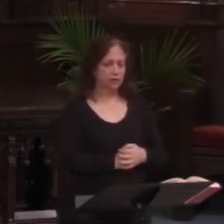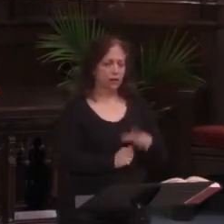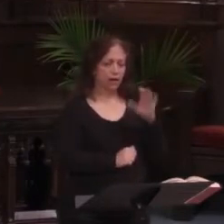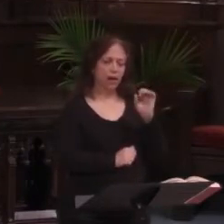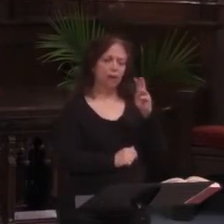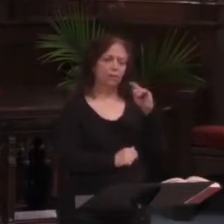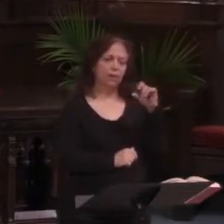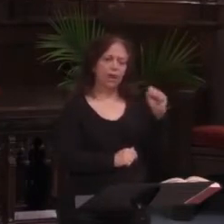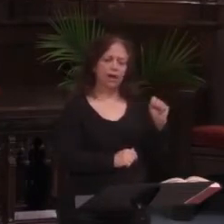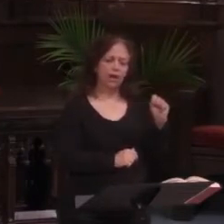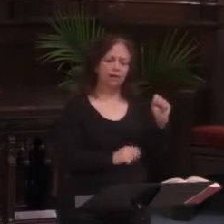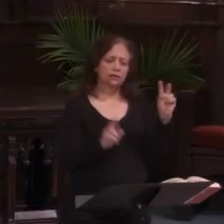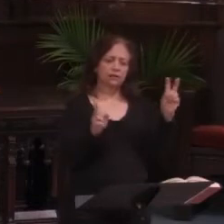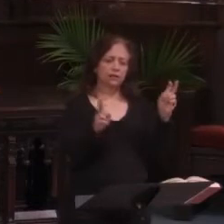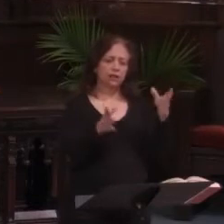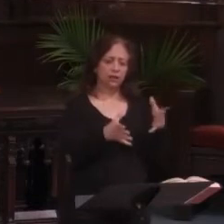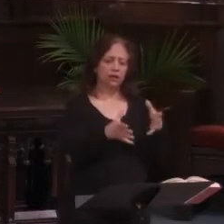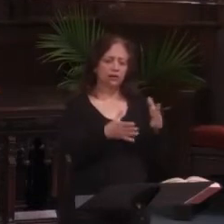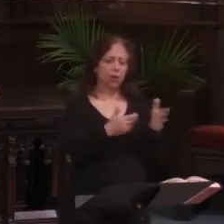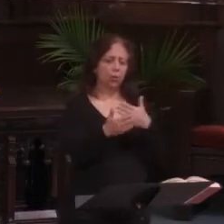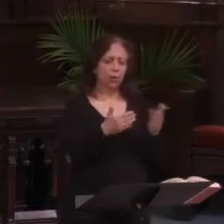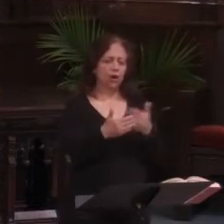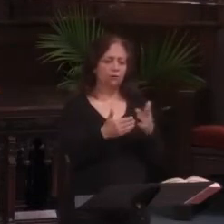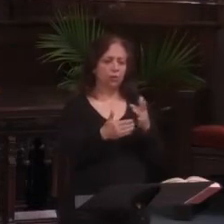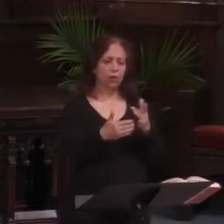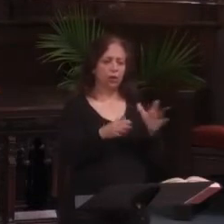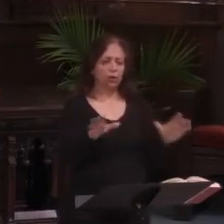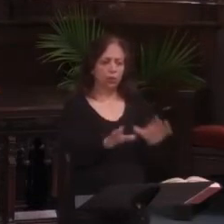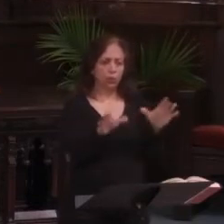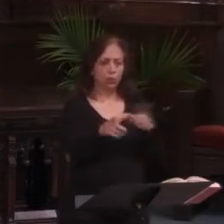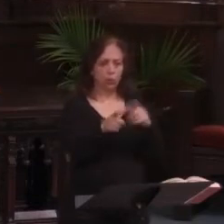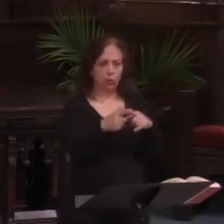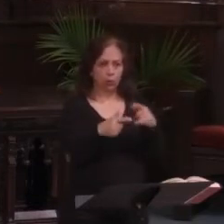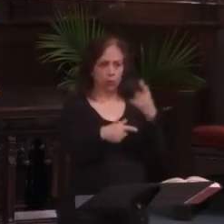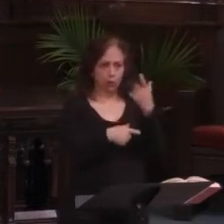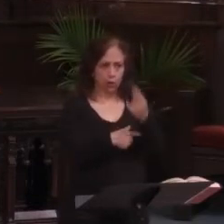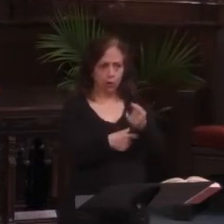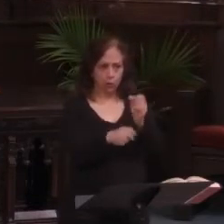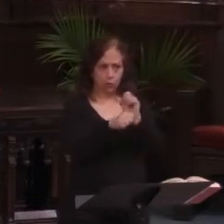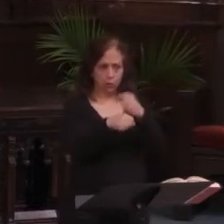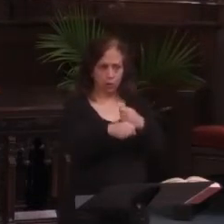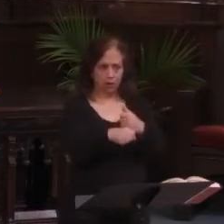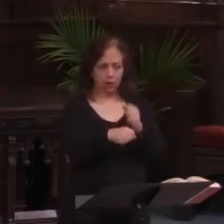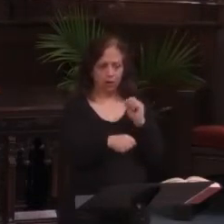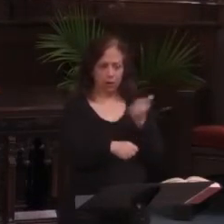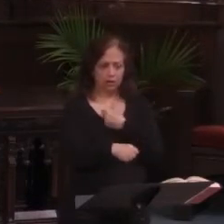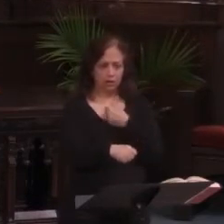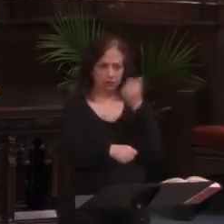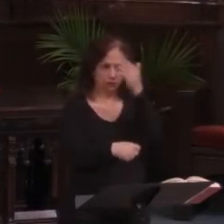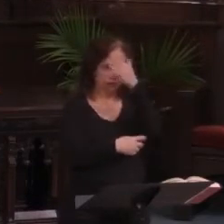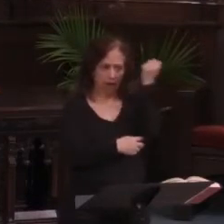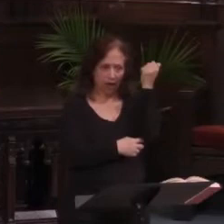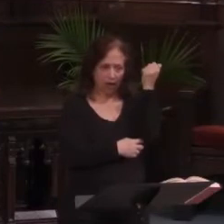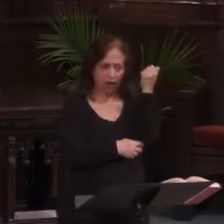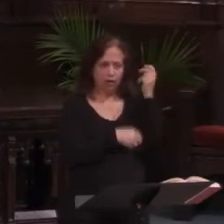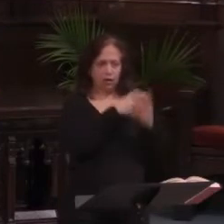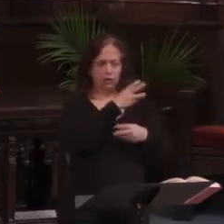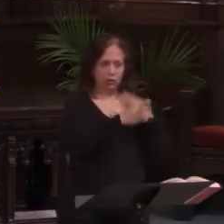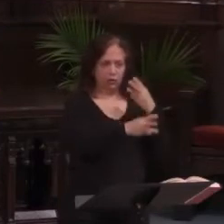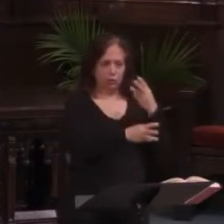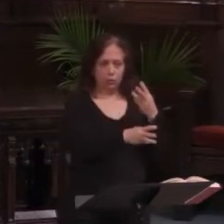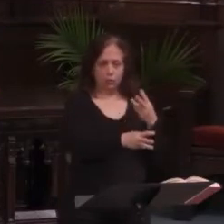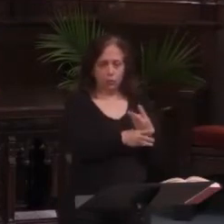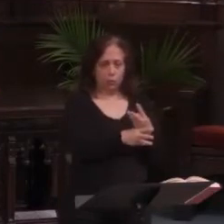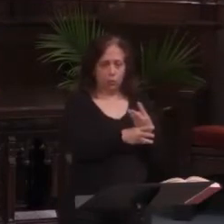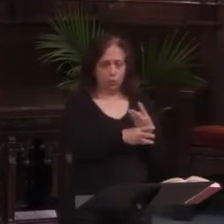"Emmaus is whatever we do or wherever we go to make ourselves forget that the world holds